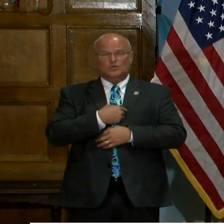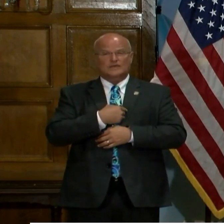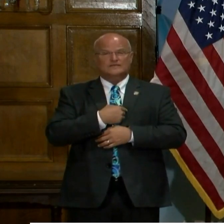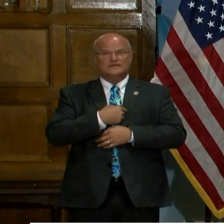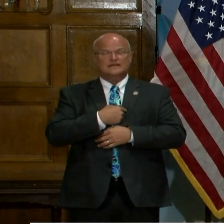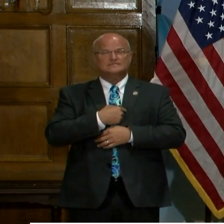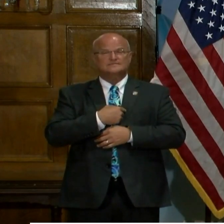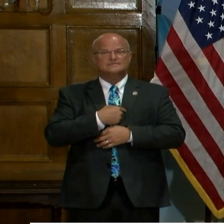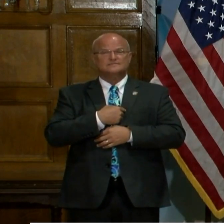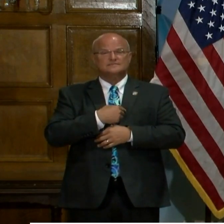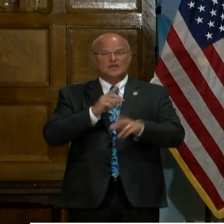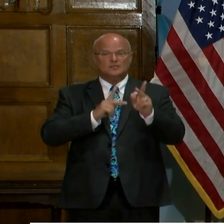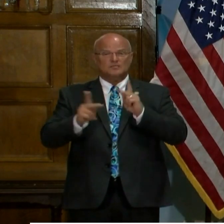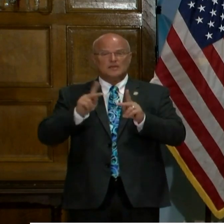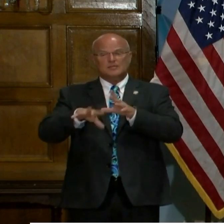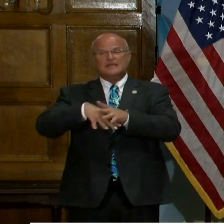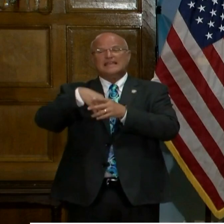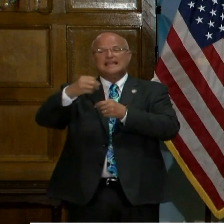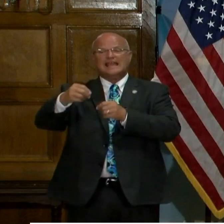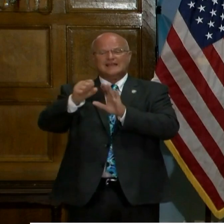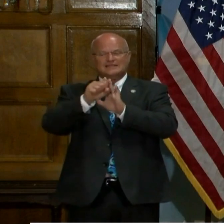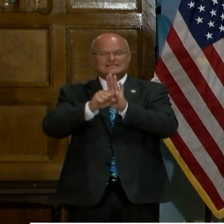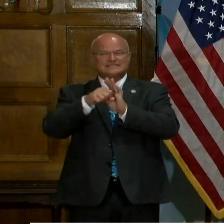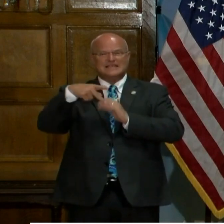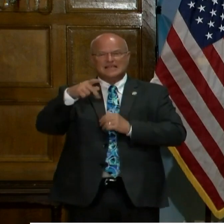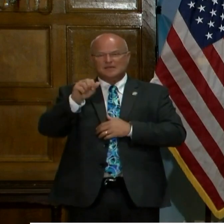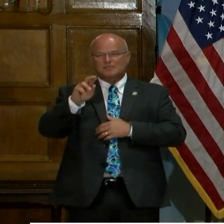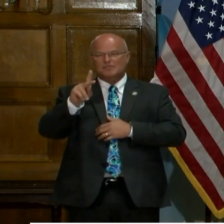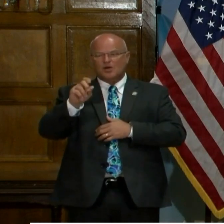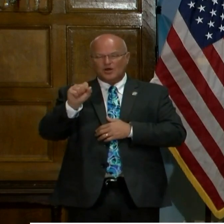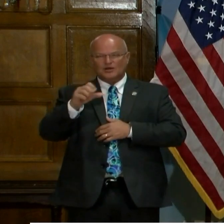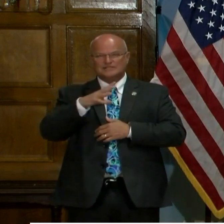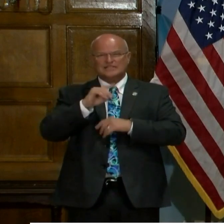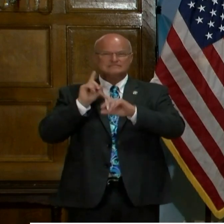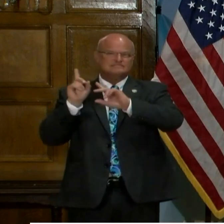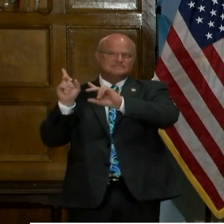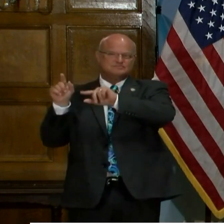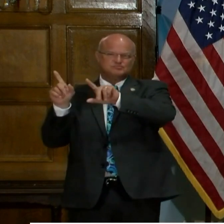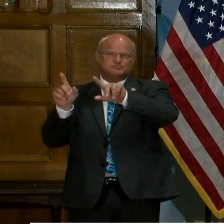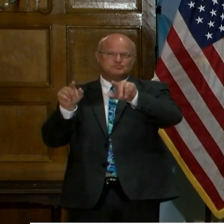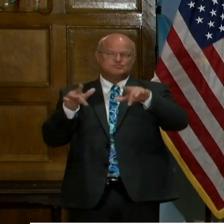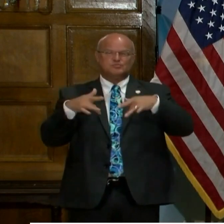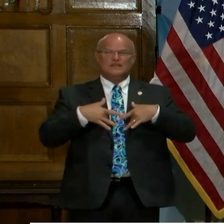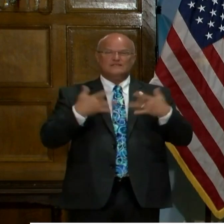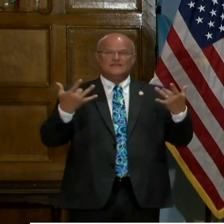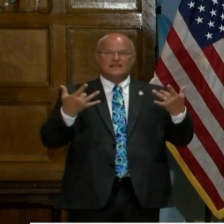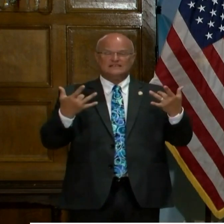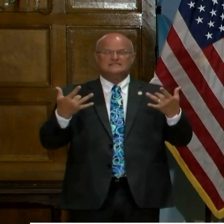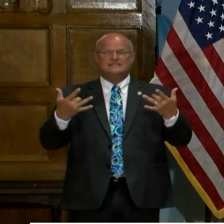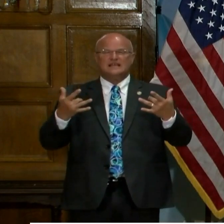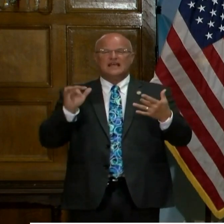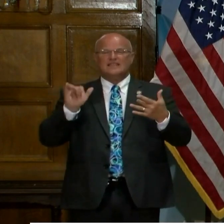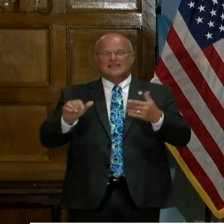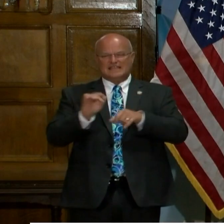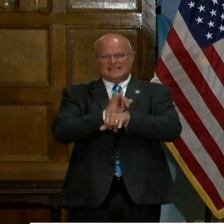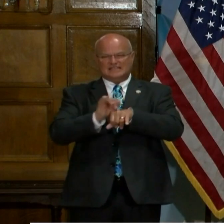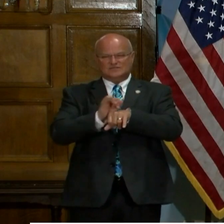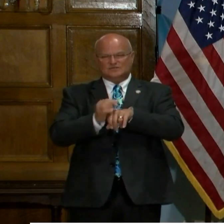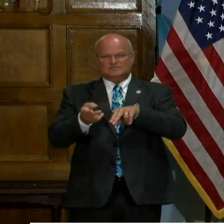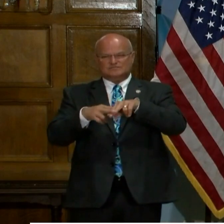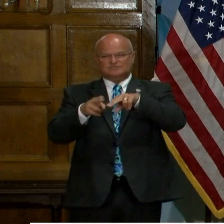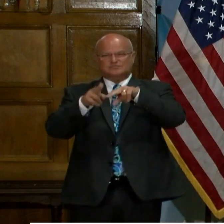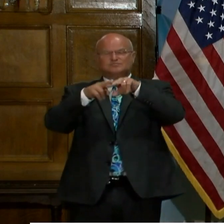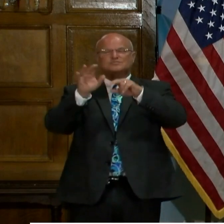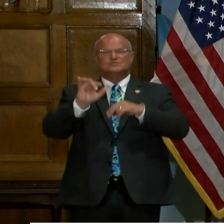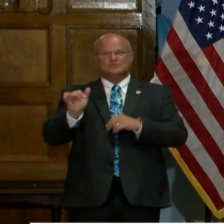been people are getting out to our state parks, going to different events. Our hospitality industry has picked up as